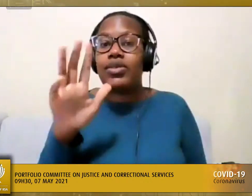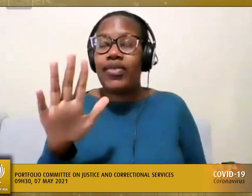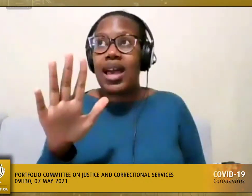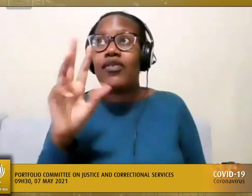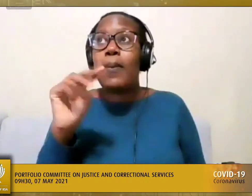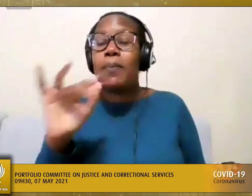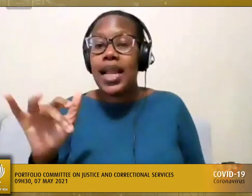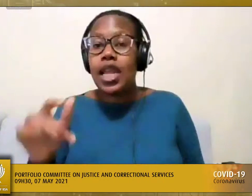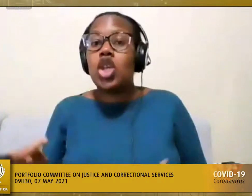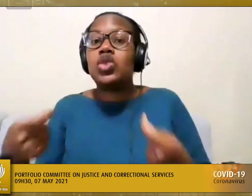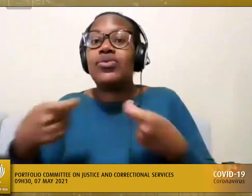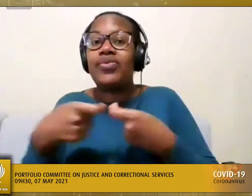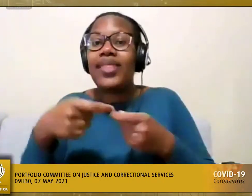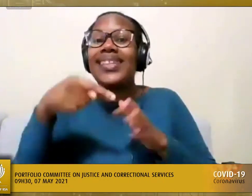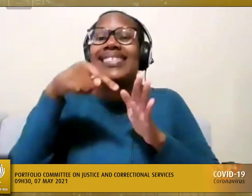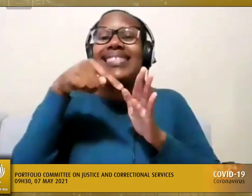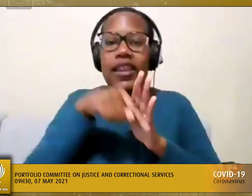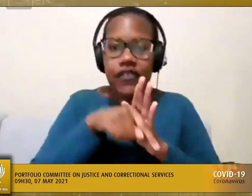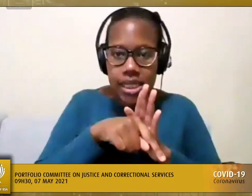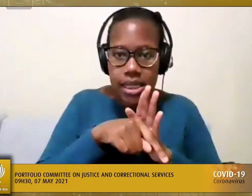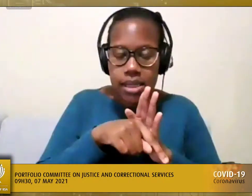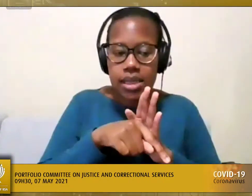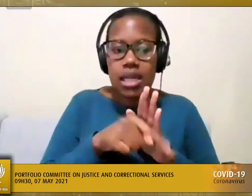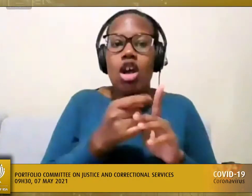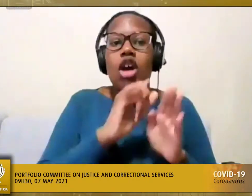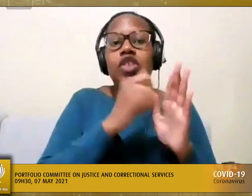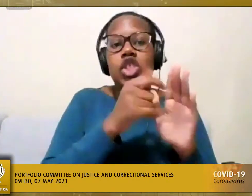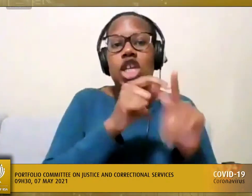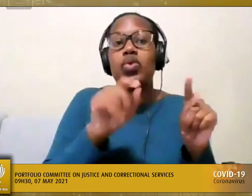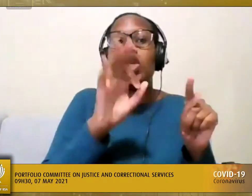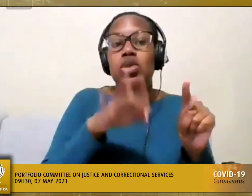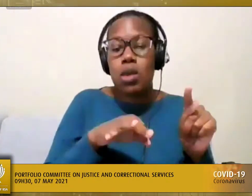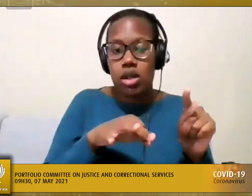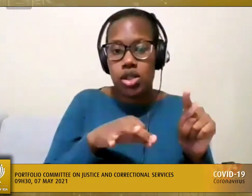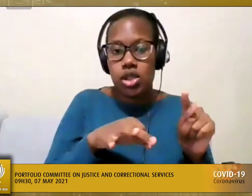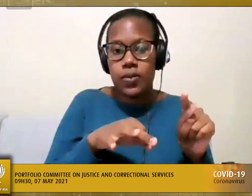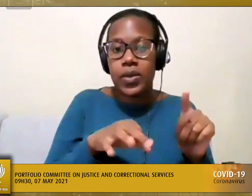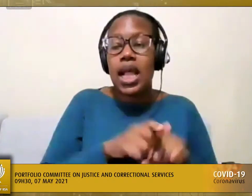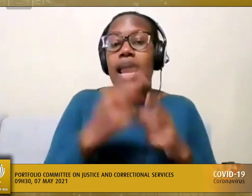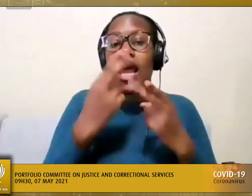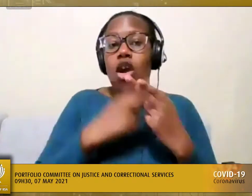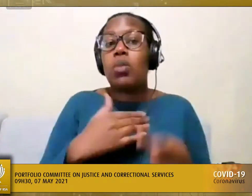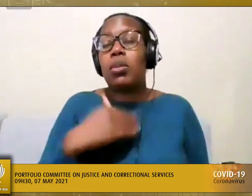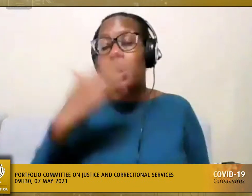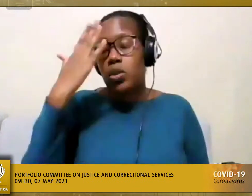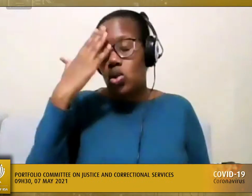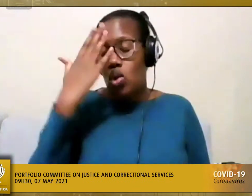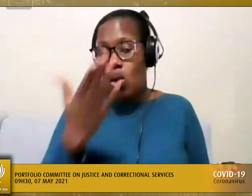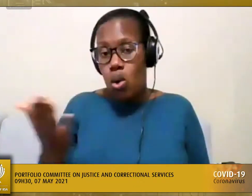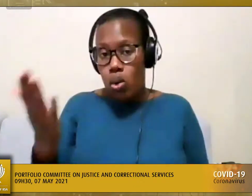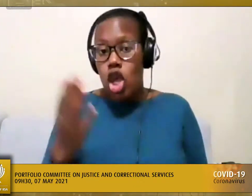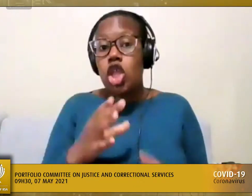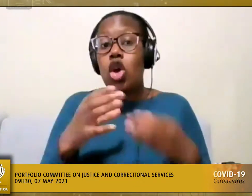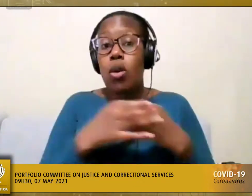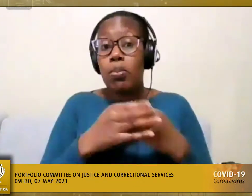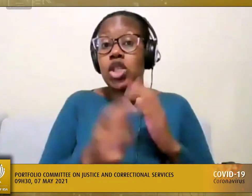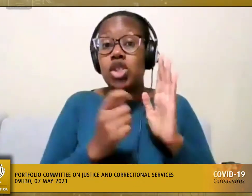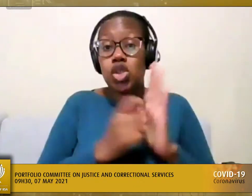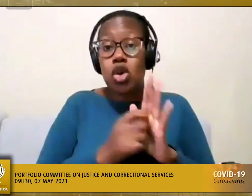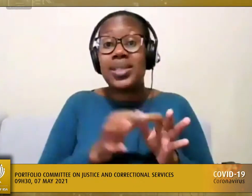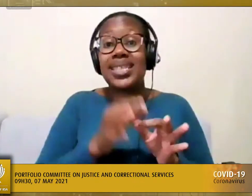fund the deficits of January to March as honorable members know the commission's term has been